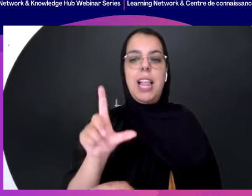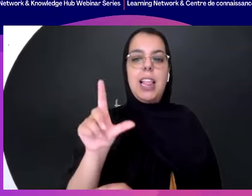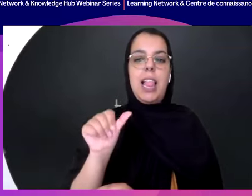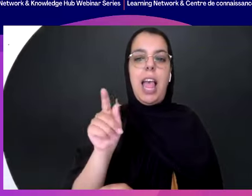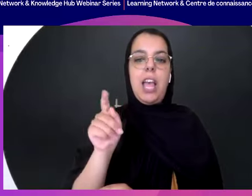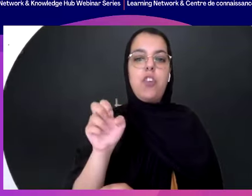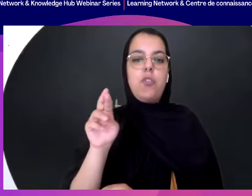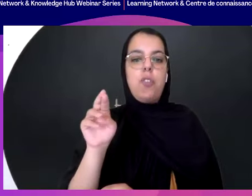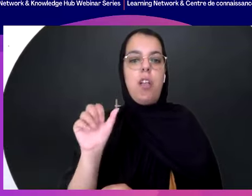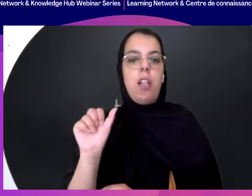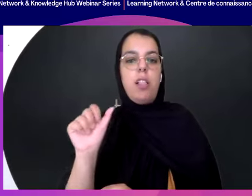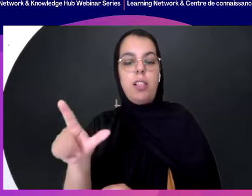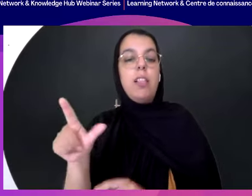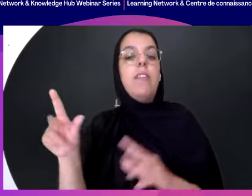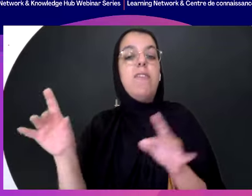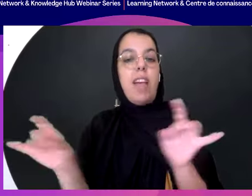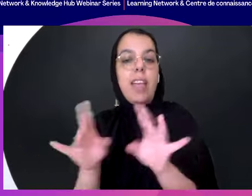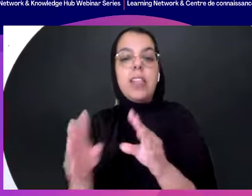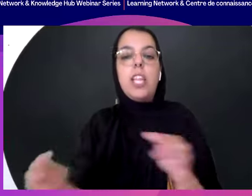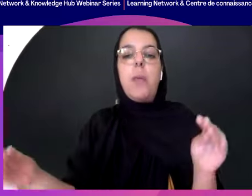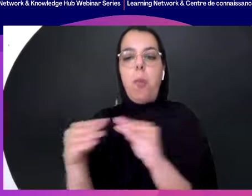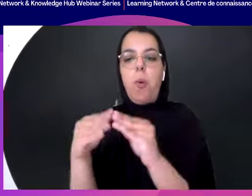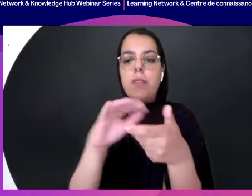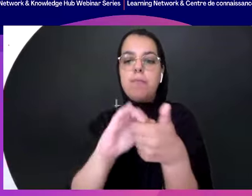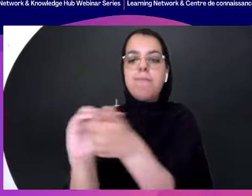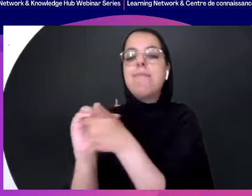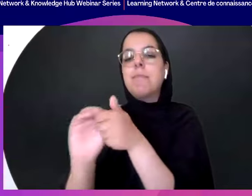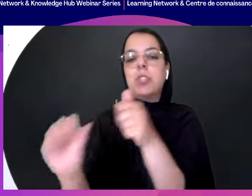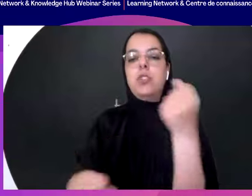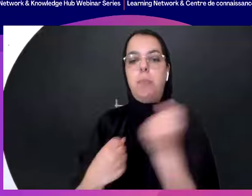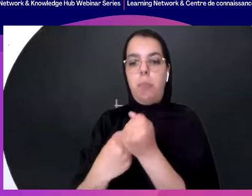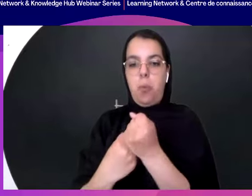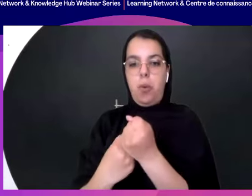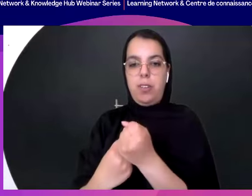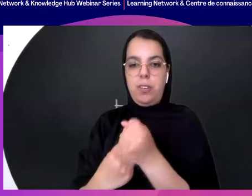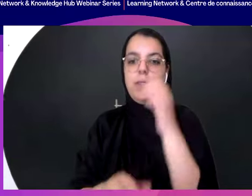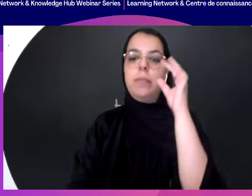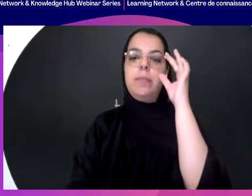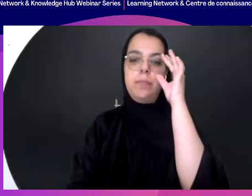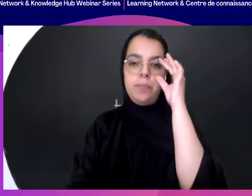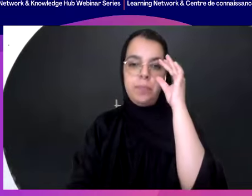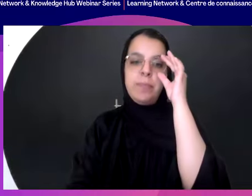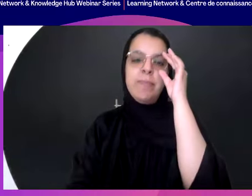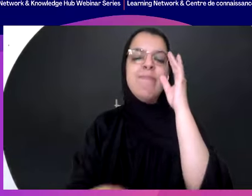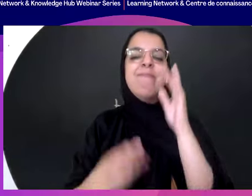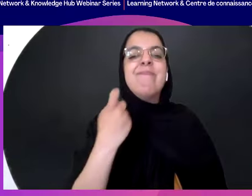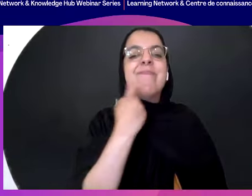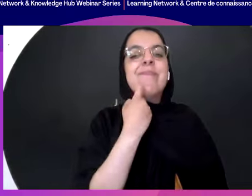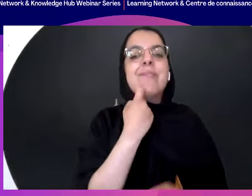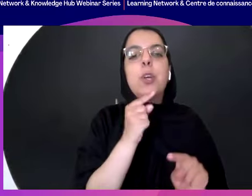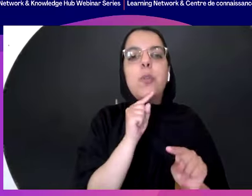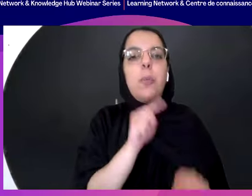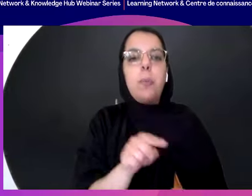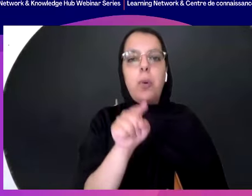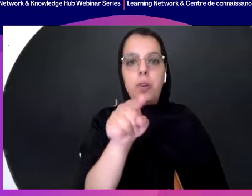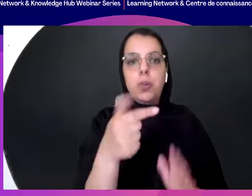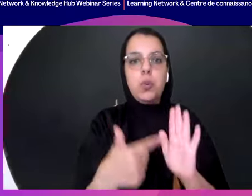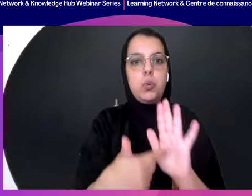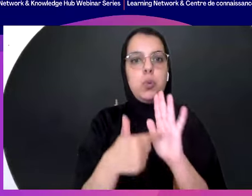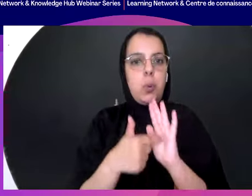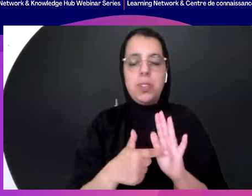Indigenous communities. This was a report recently, I think that just shows the importance of us continuing to talk about